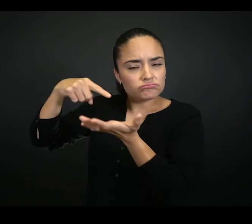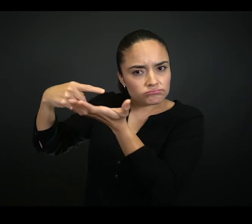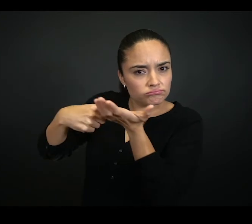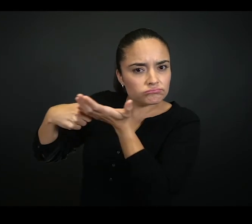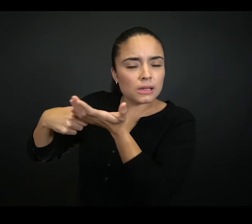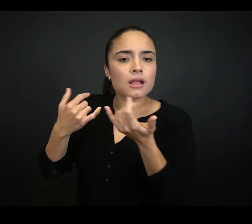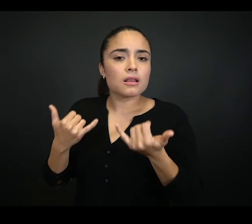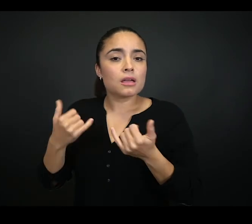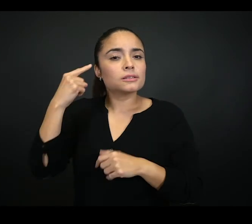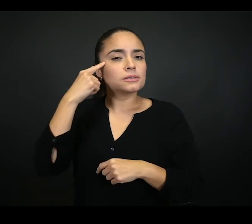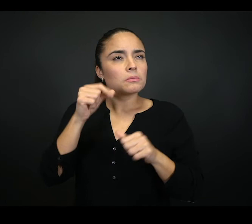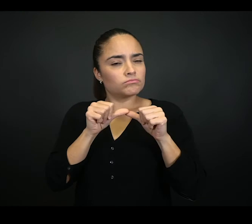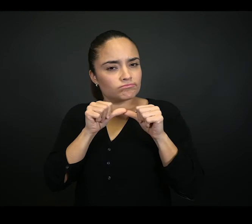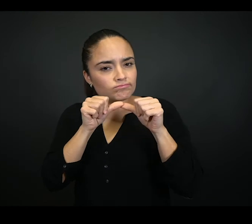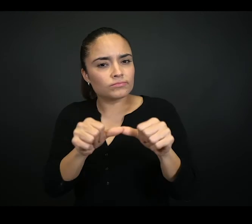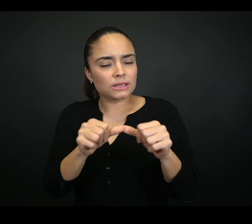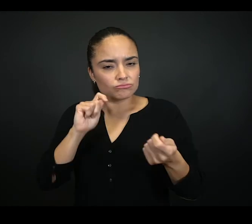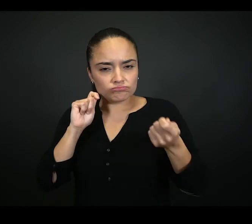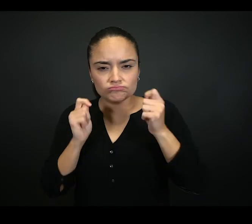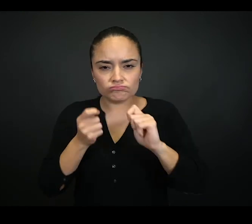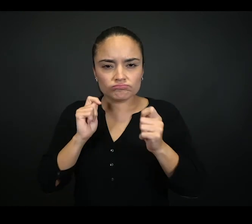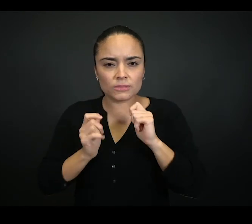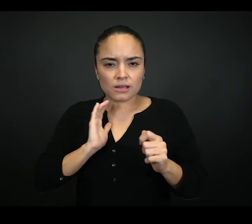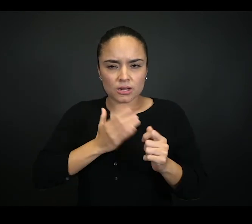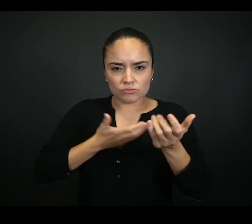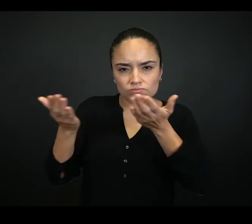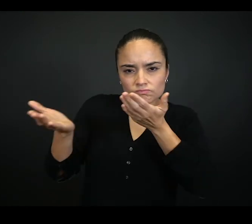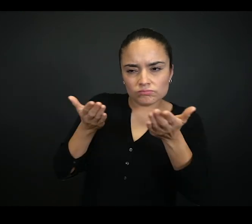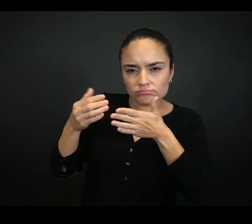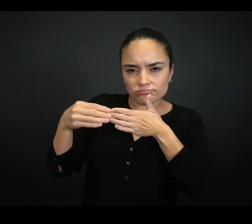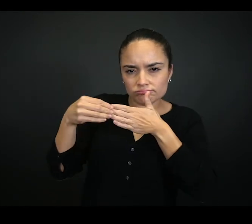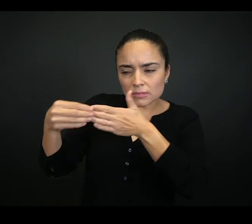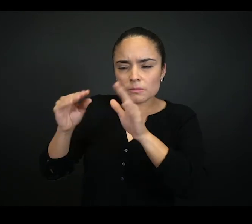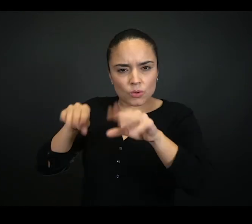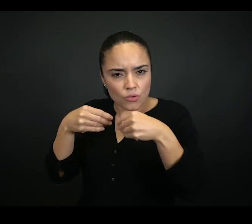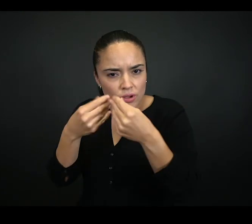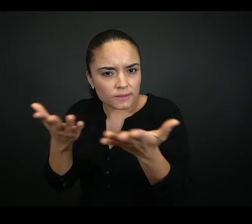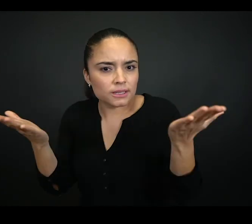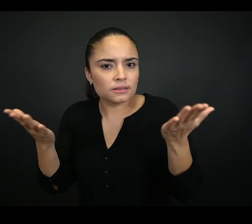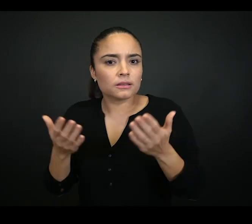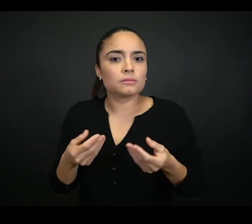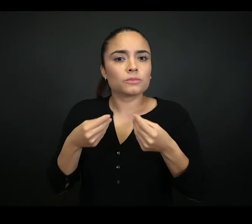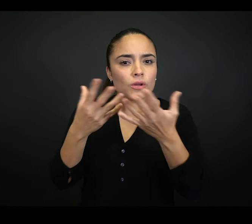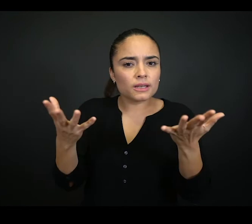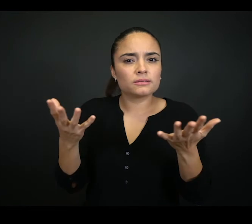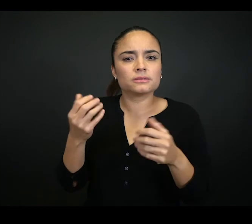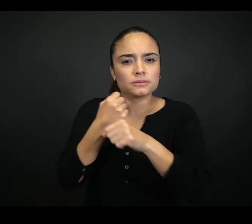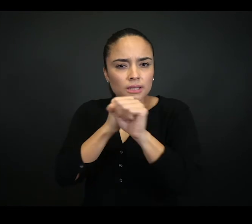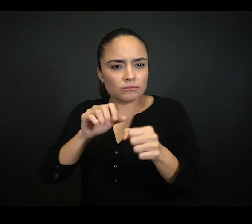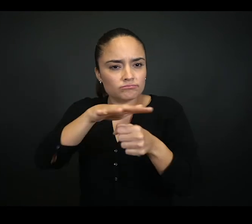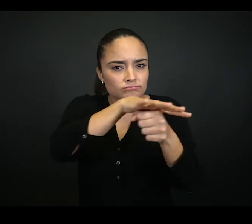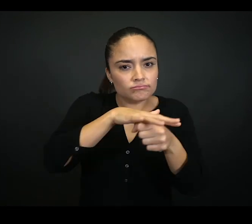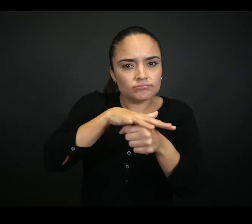delivery. Safer supply is another place that we need to go. So we're replacing the reliance on the toxic drug